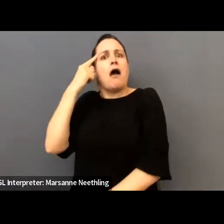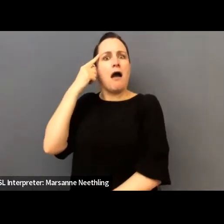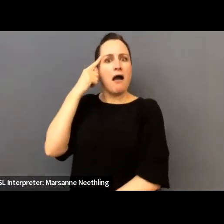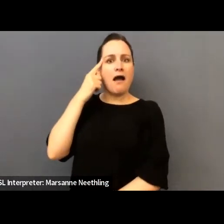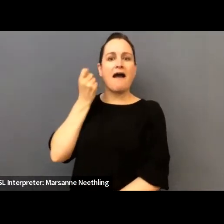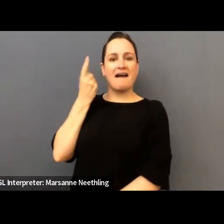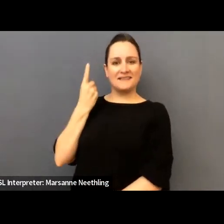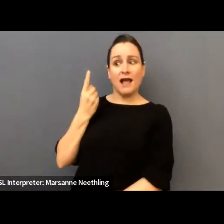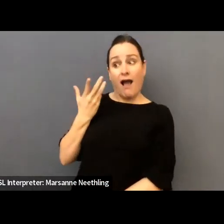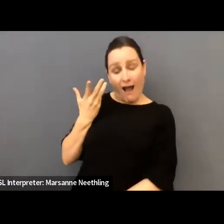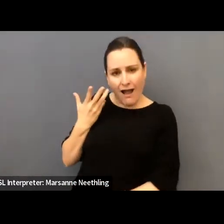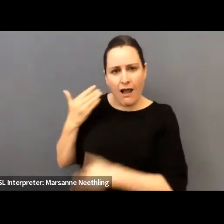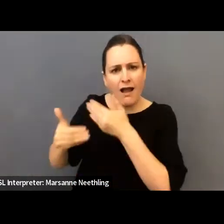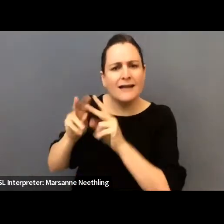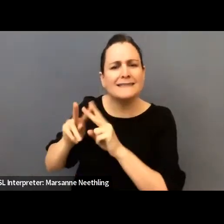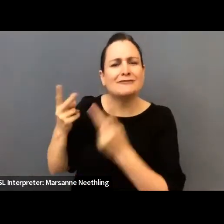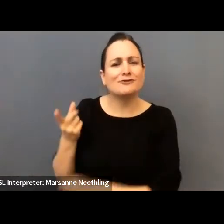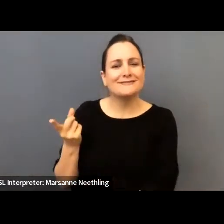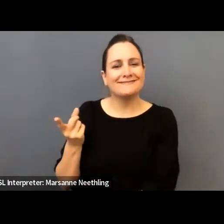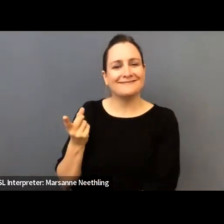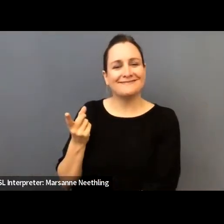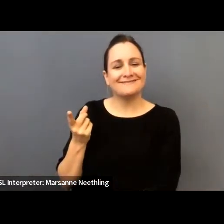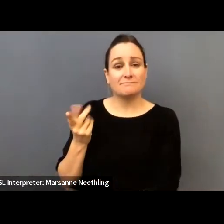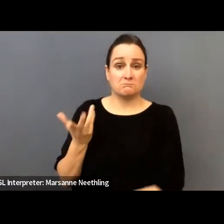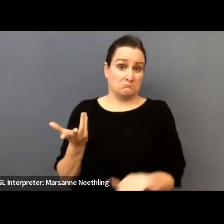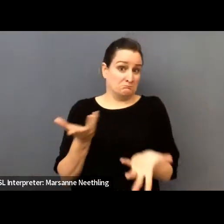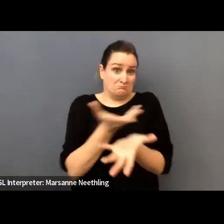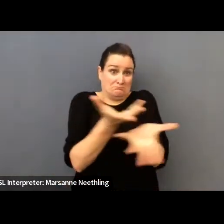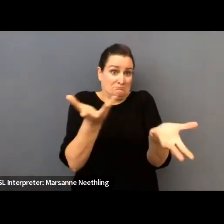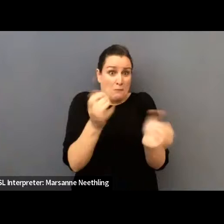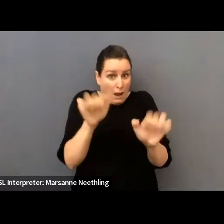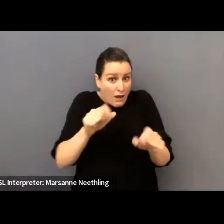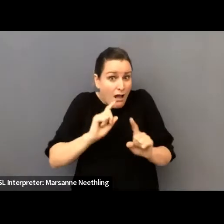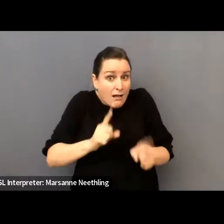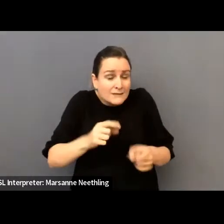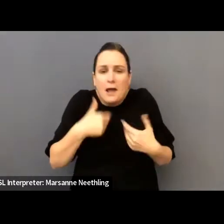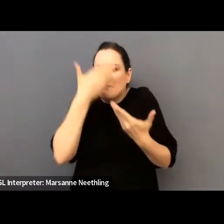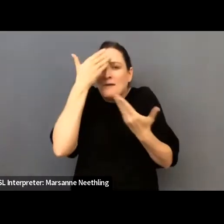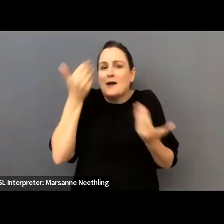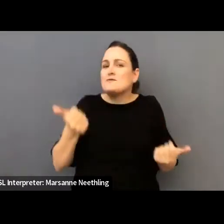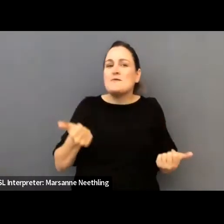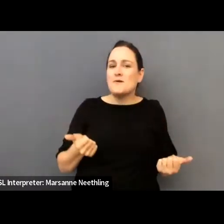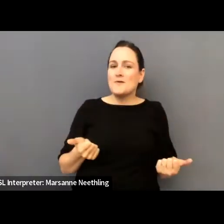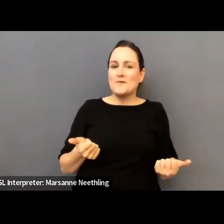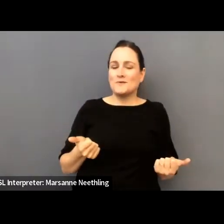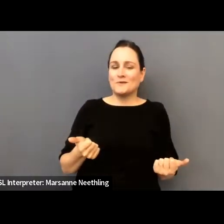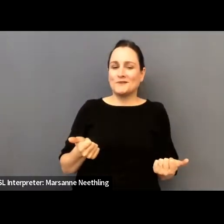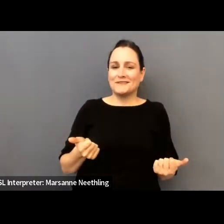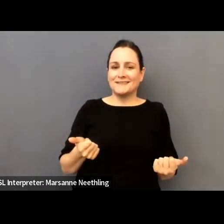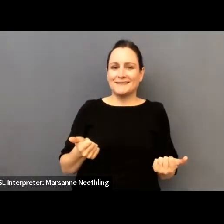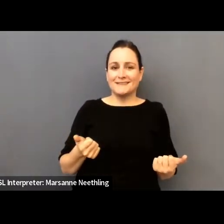answer, anyone in the room can answer, because I think at this stage, we need to have